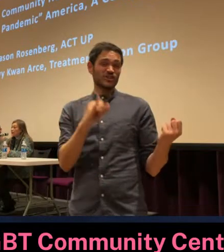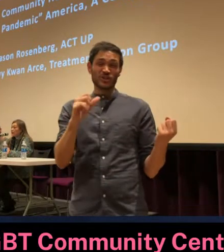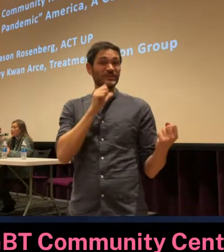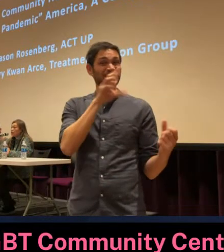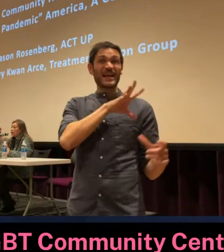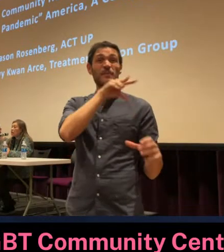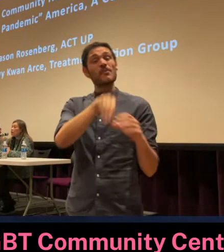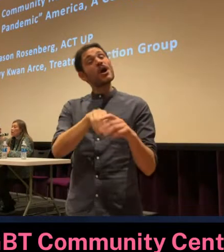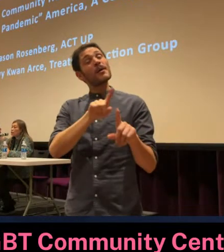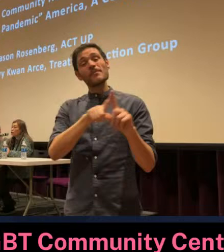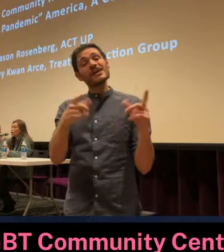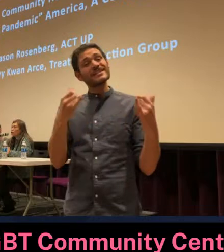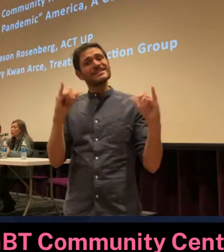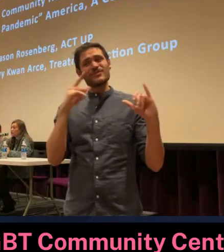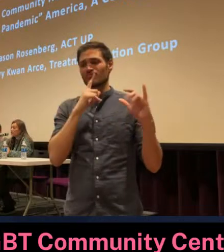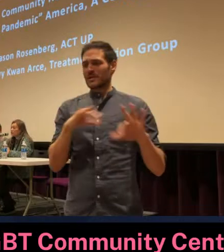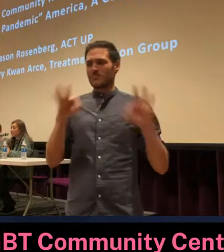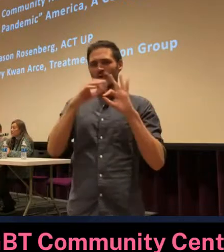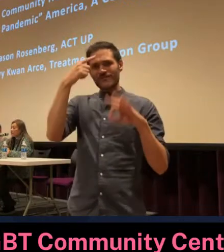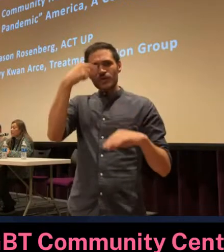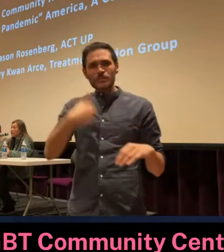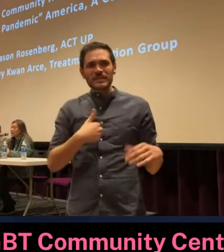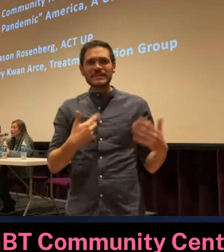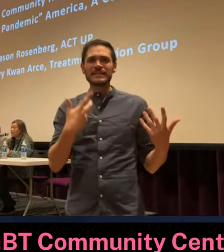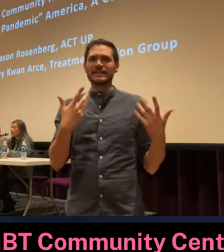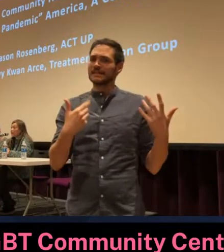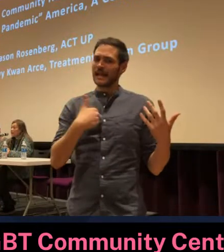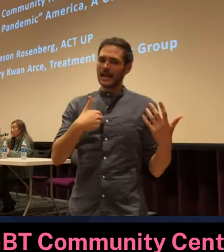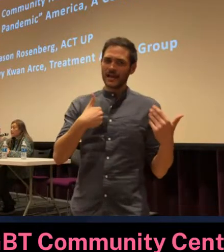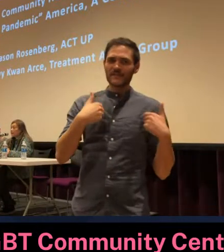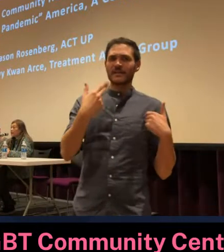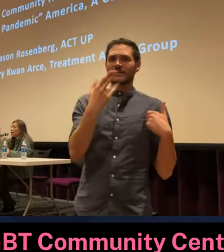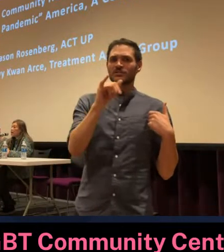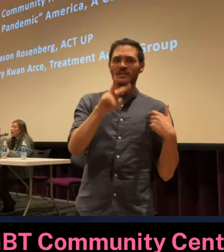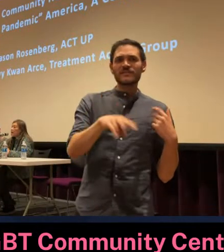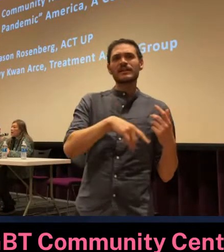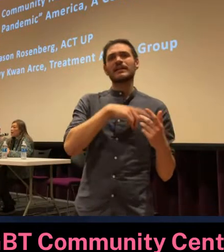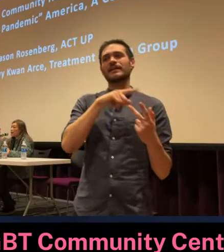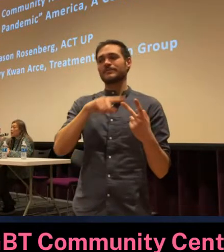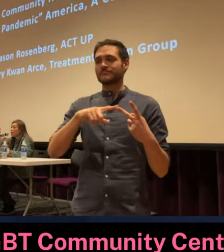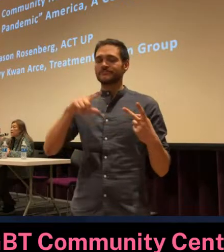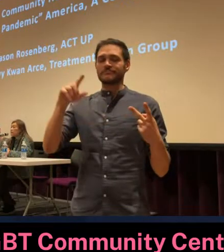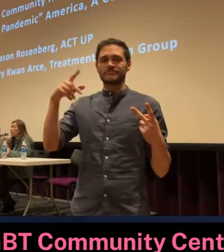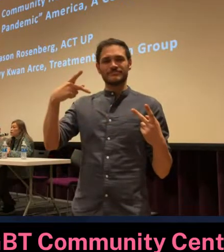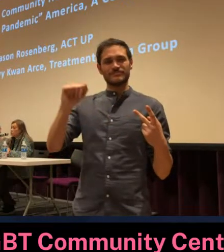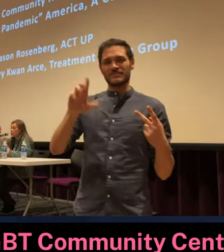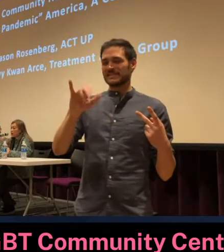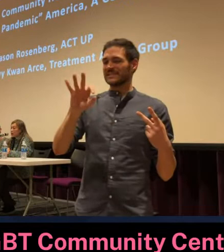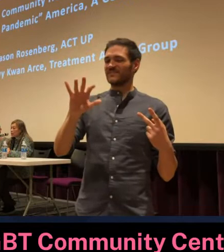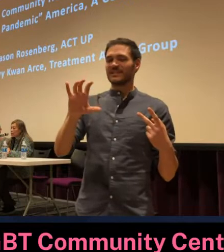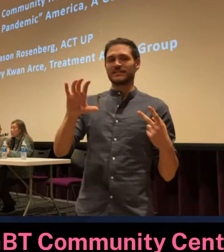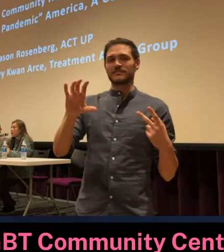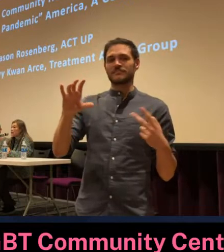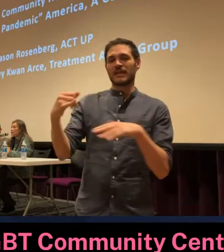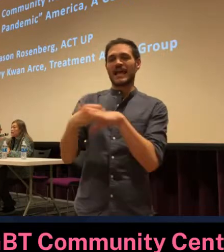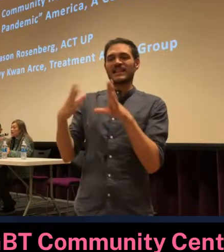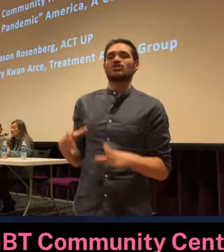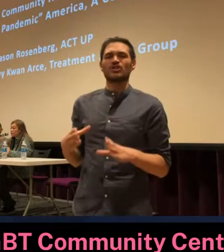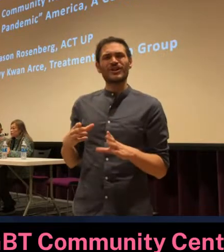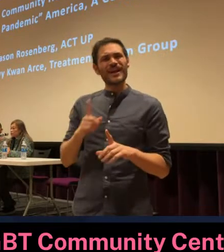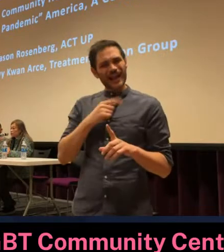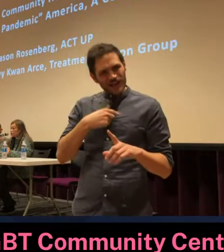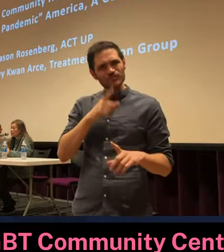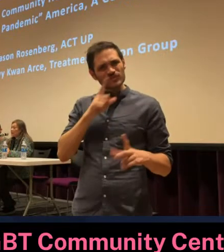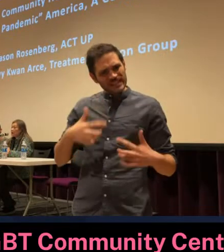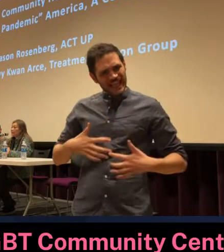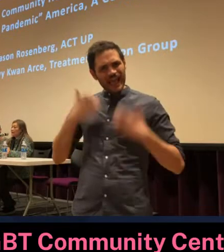Pacific Islander Coalition on HIV and AIDS. They have a clinic. And I was so angry because that